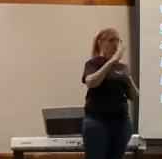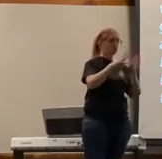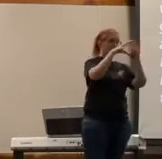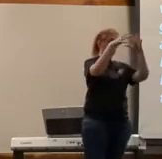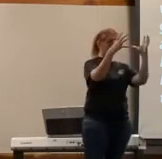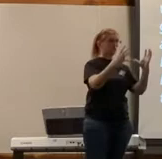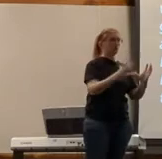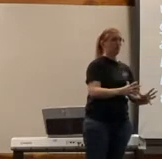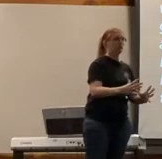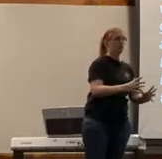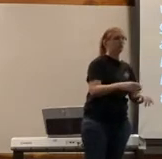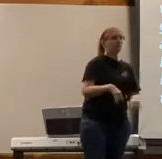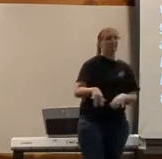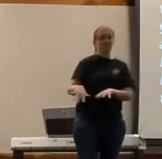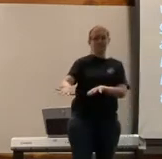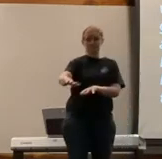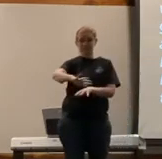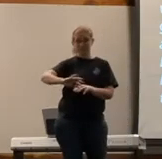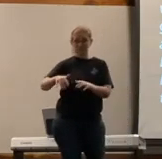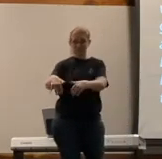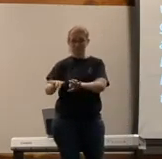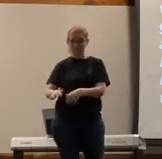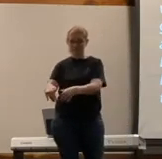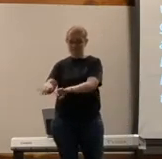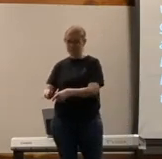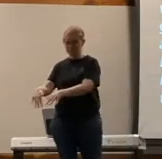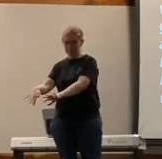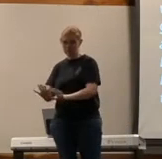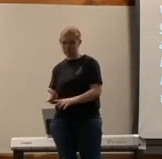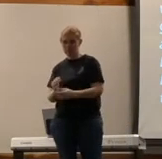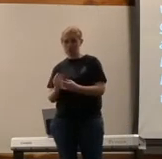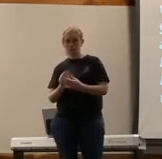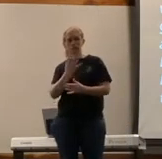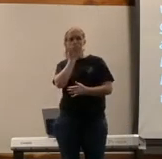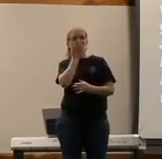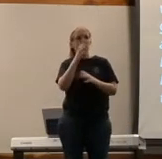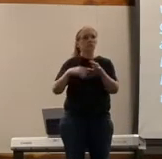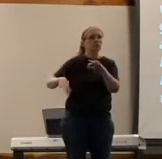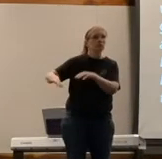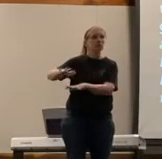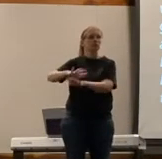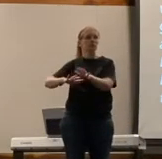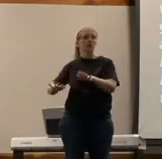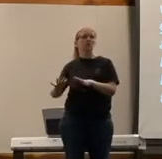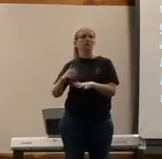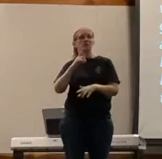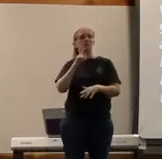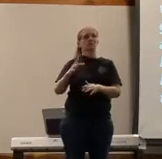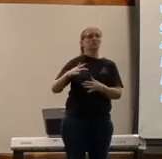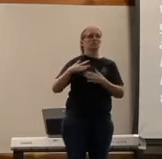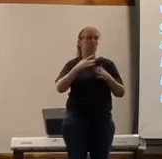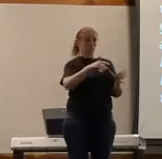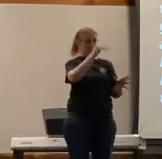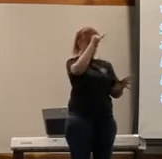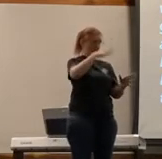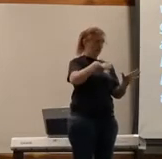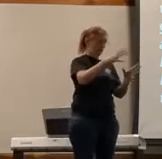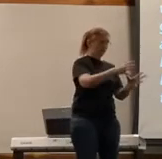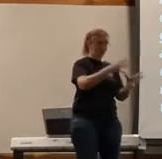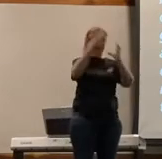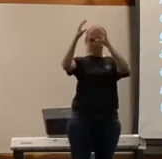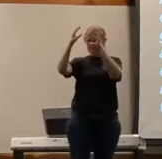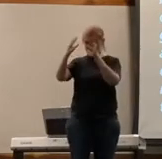eternal God planted a garden in the east in Eden, a place of utter delight, and placed the man whom he had sculpted